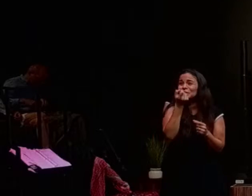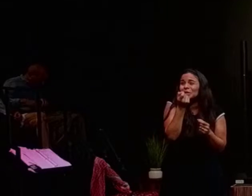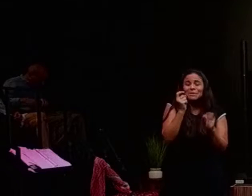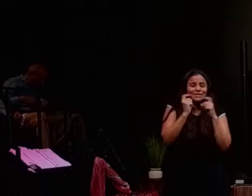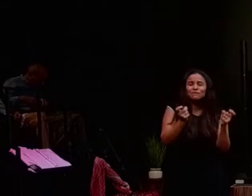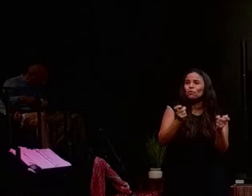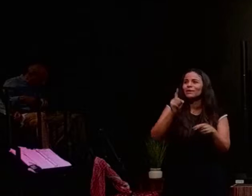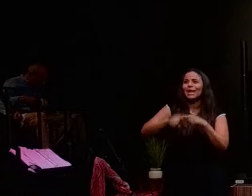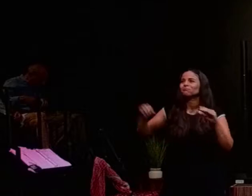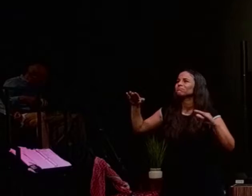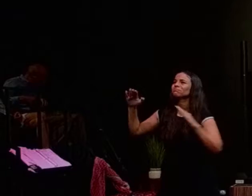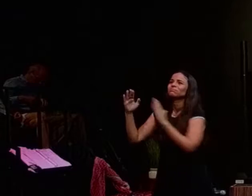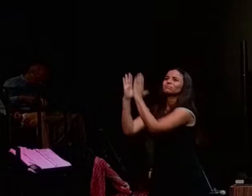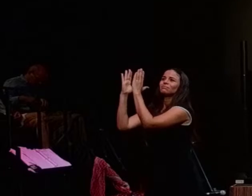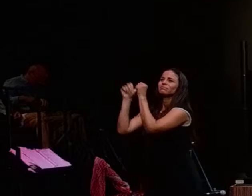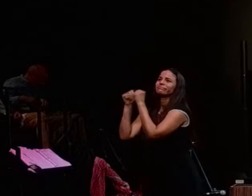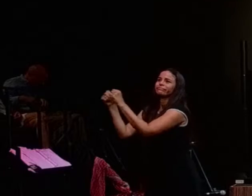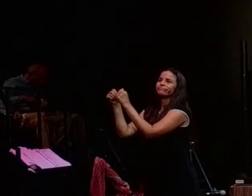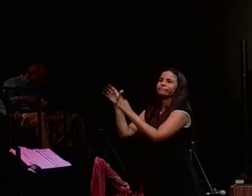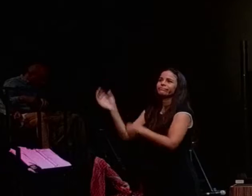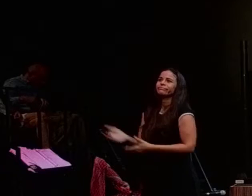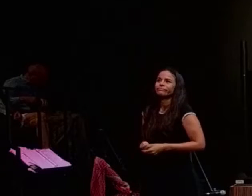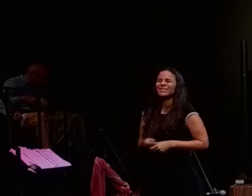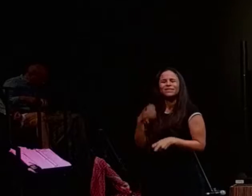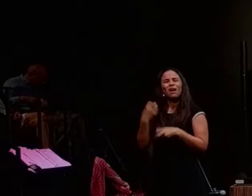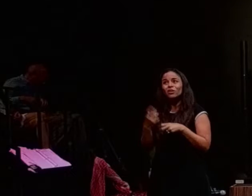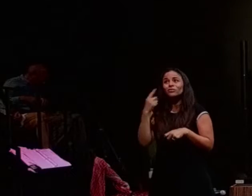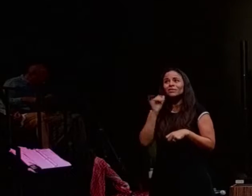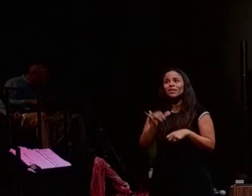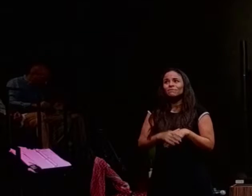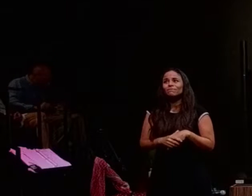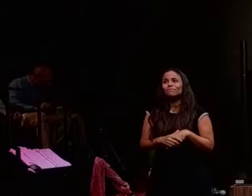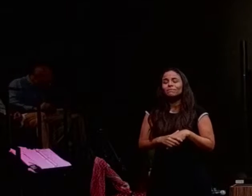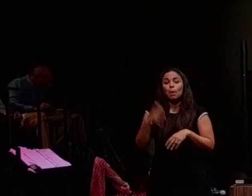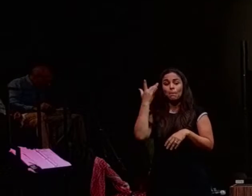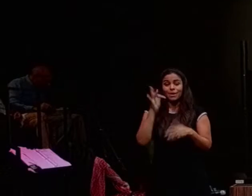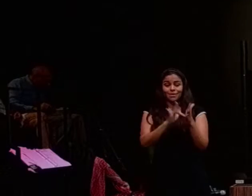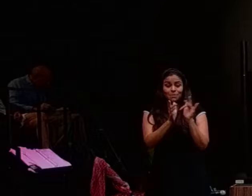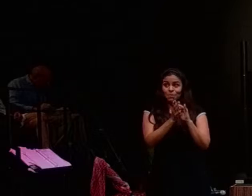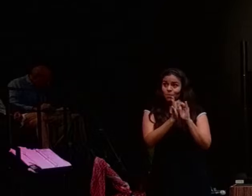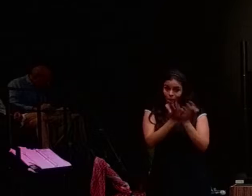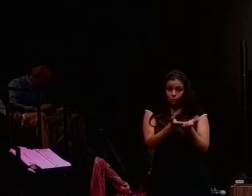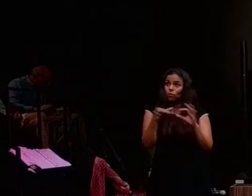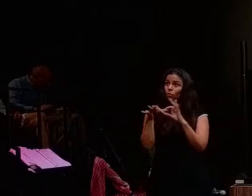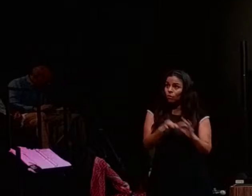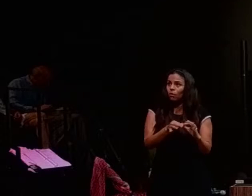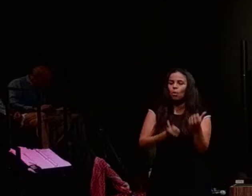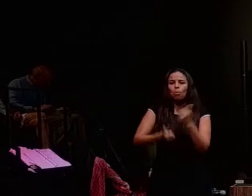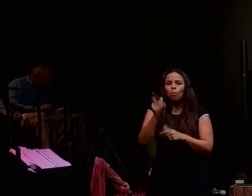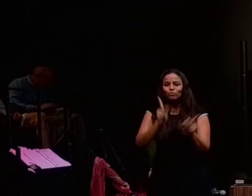cannot dwell in God's presence. And it's a hard thing to hear, but biblically speaking, most